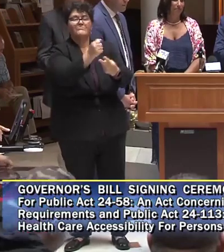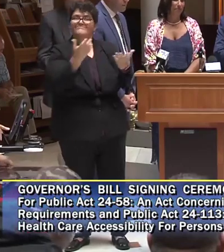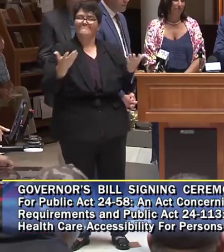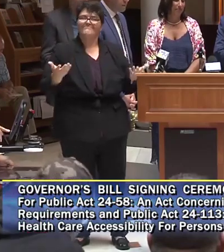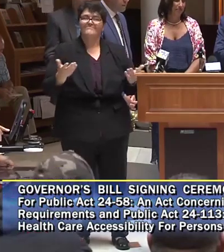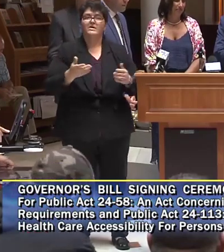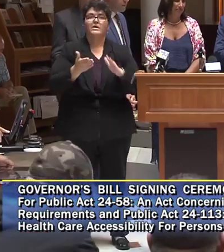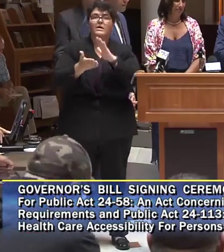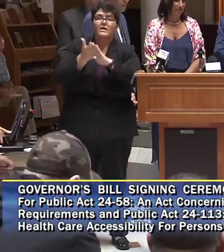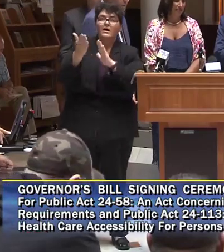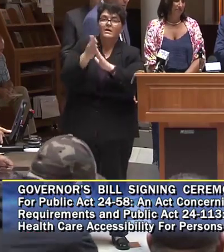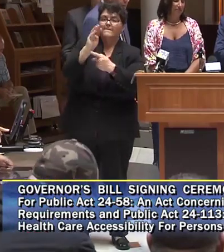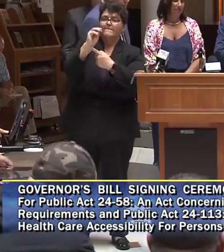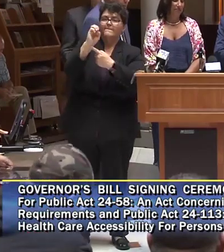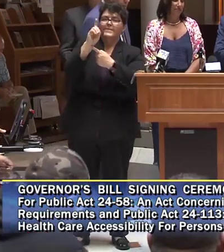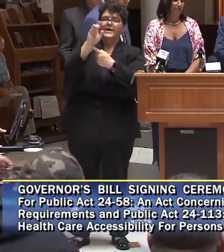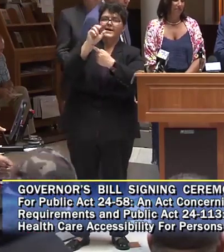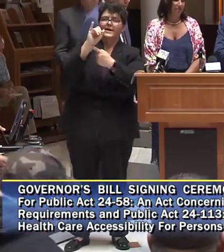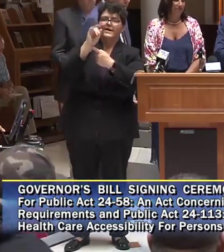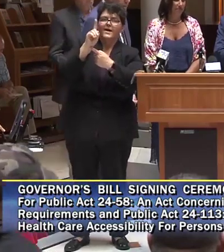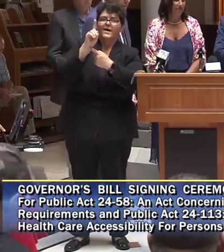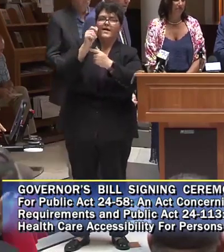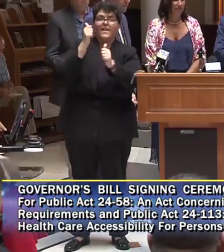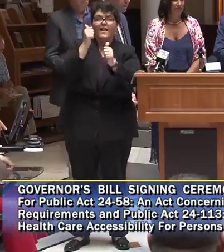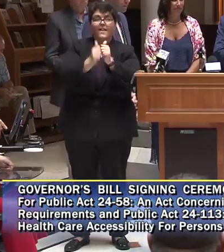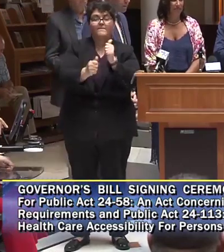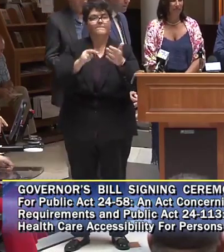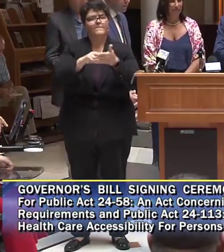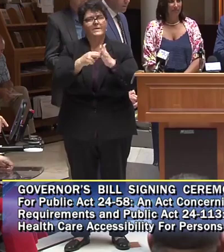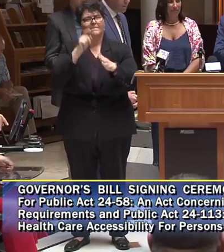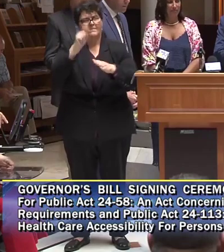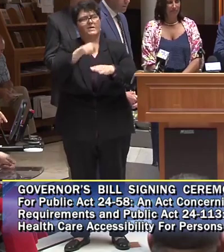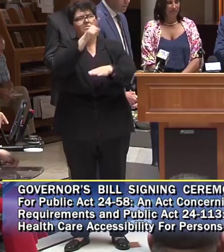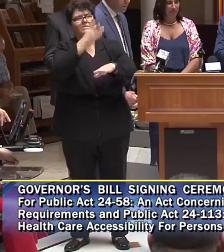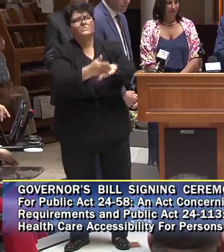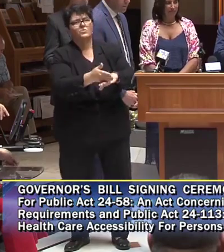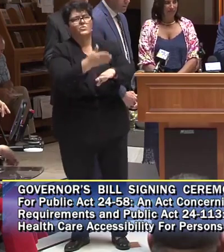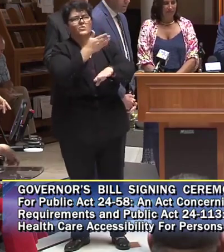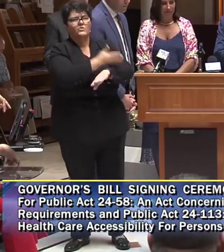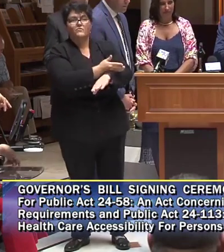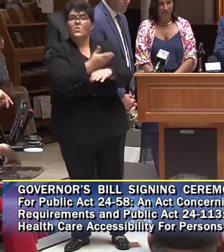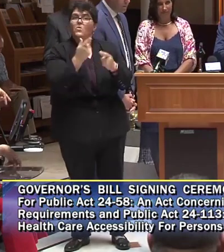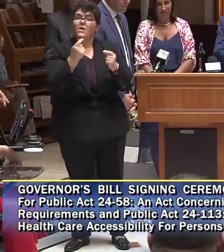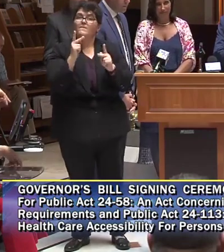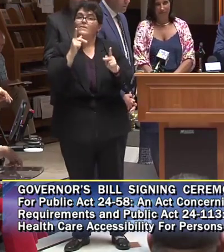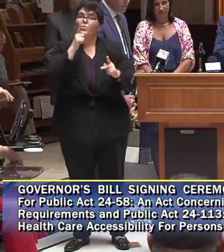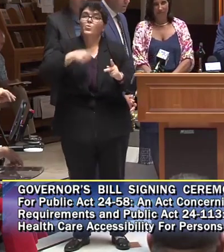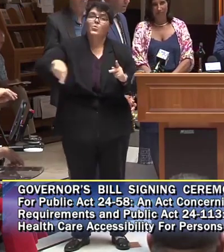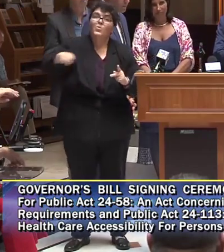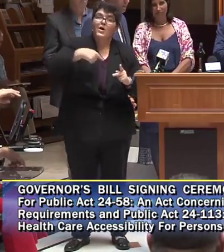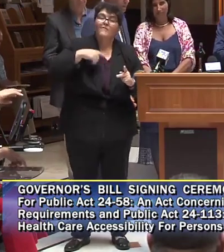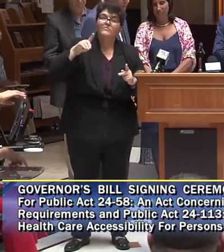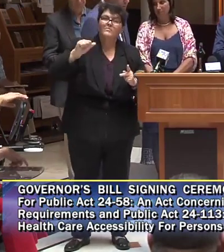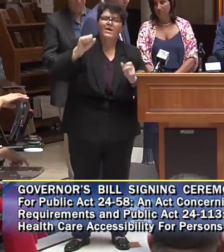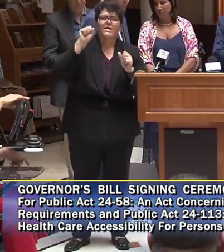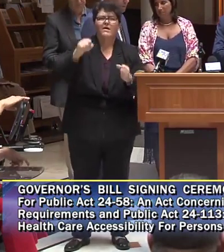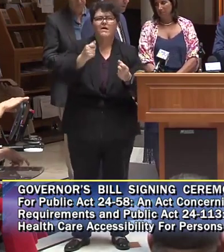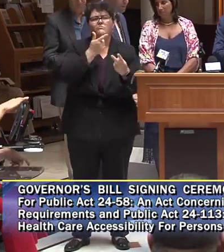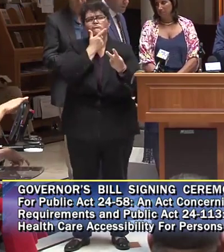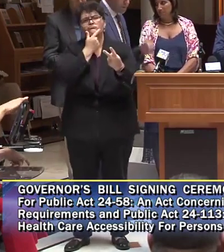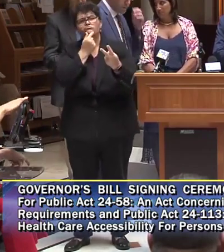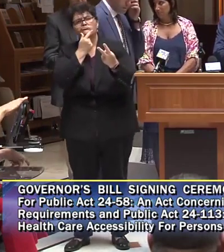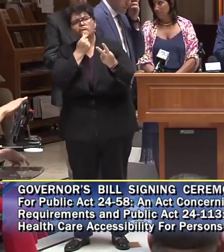eligibility requirements so that people with disabilities can choose both to have the services like